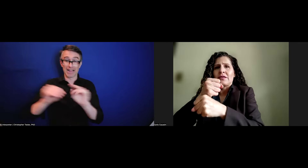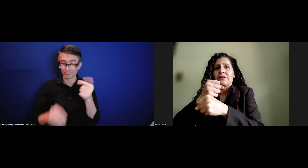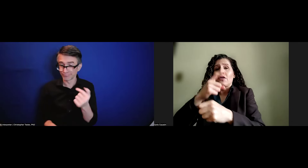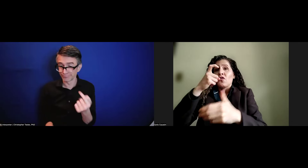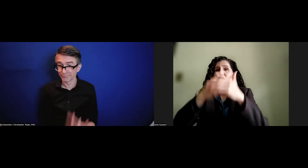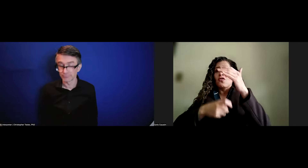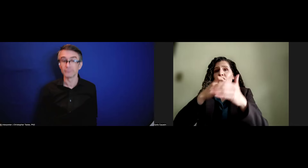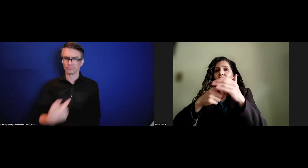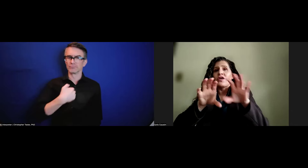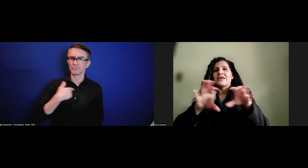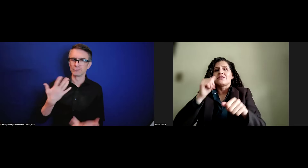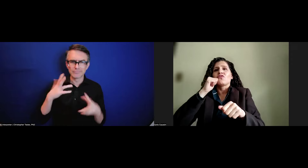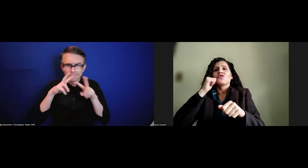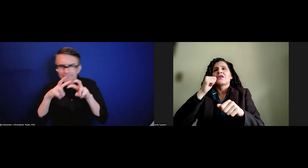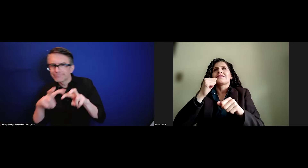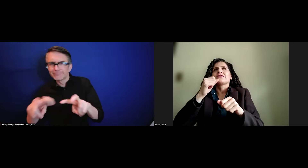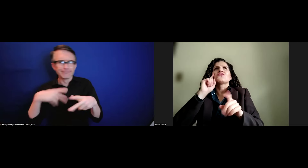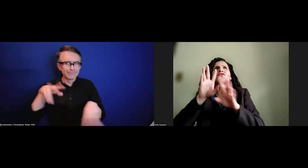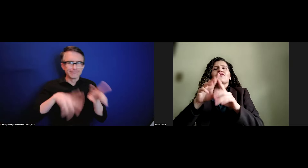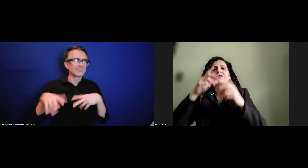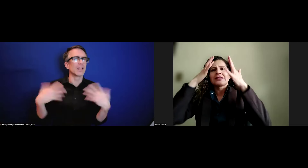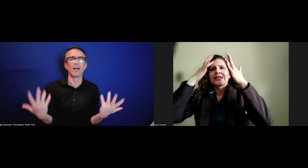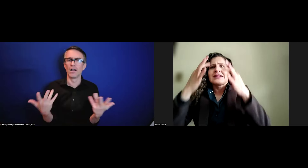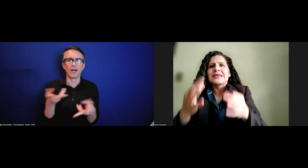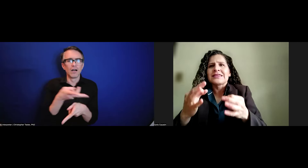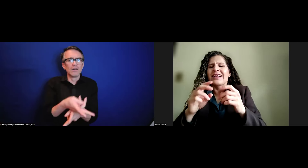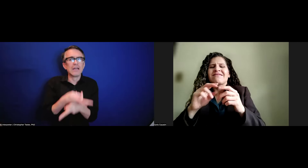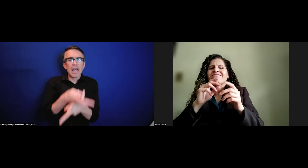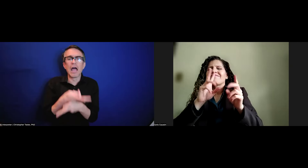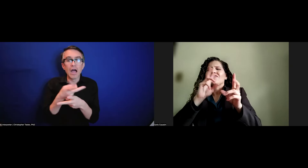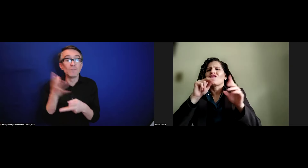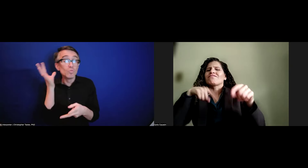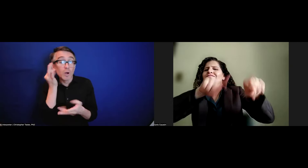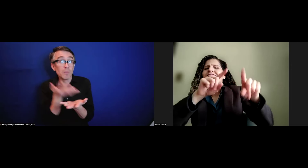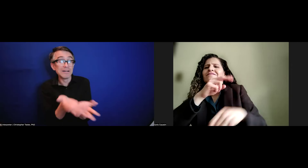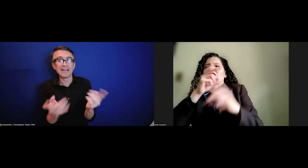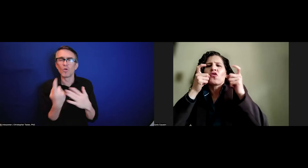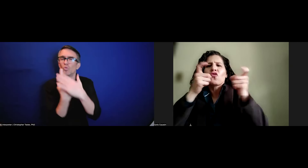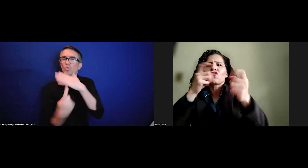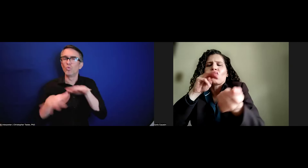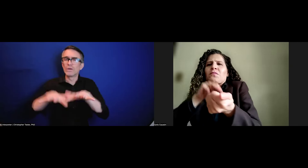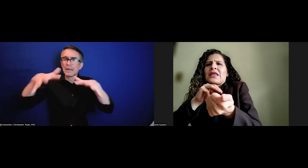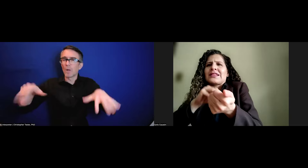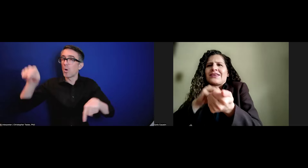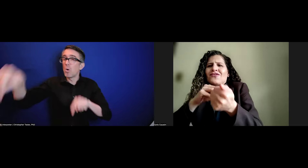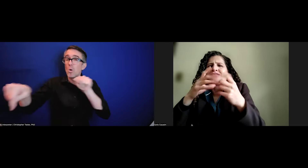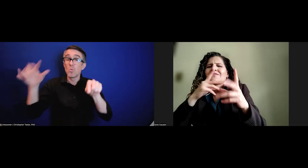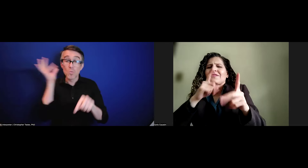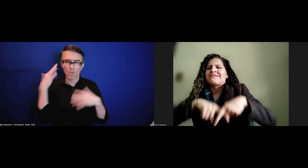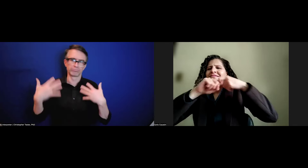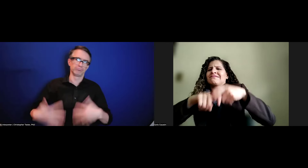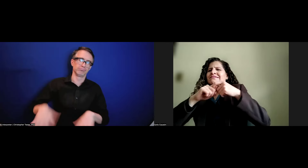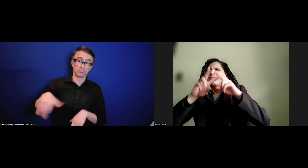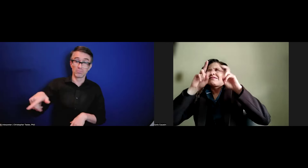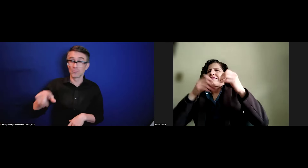Many women who para live in ser remote incluidas, places, para ser provinces, incluidas have to incluso travel laboralmente. hours and hours to get to a health Es una center. decisión que ellos To be